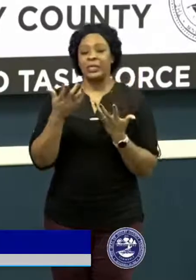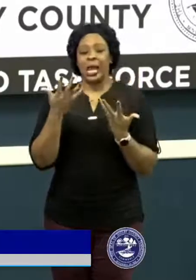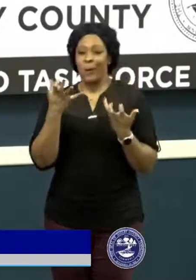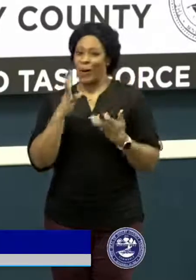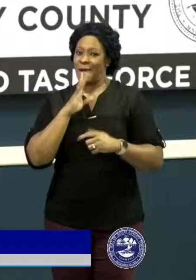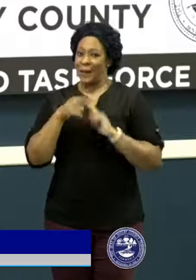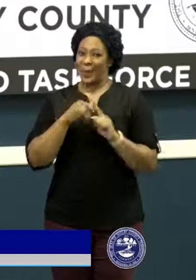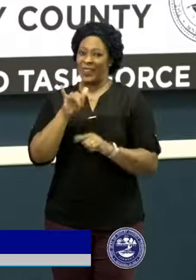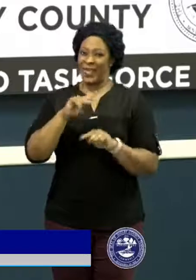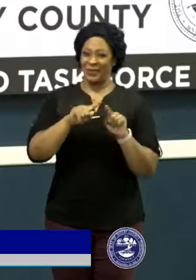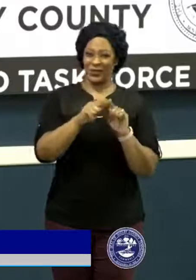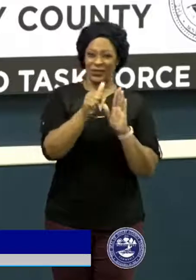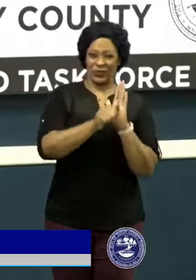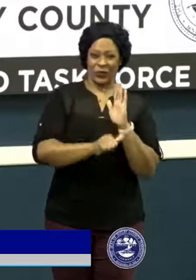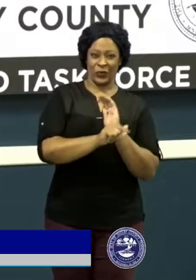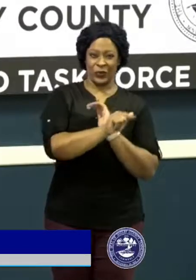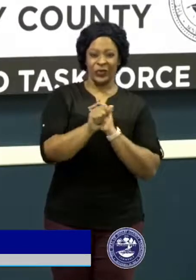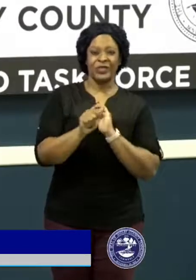just spend a second on.